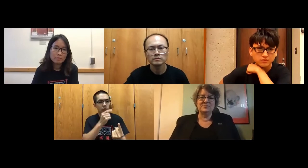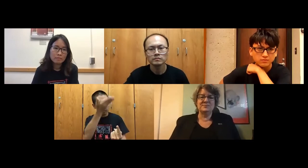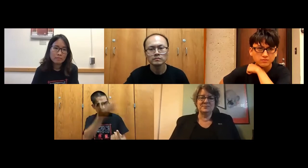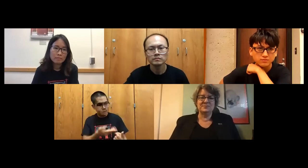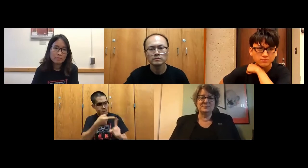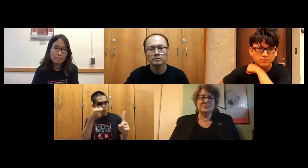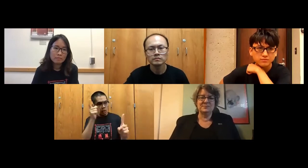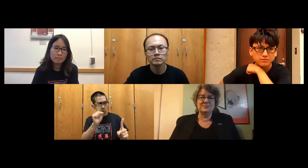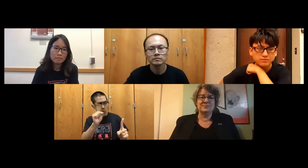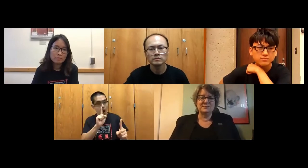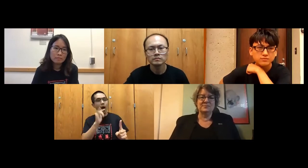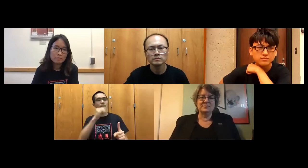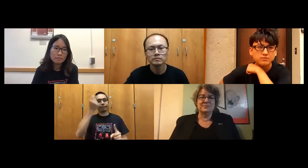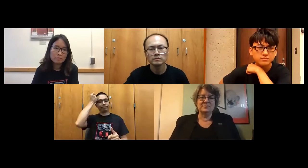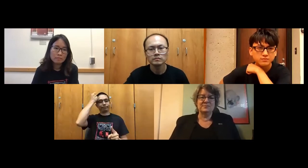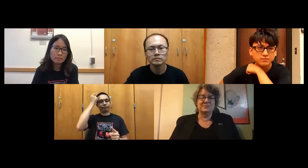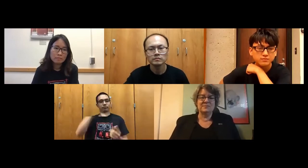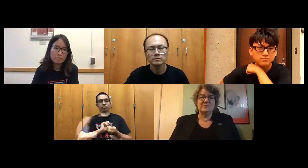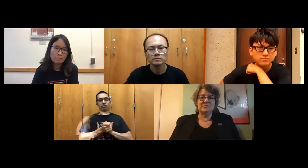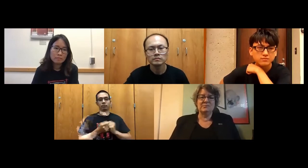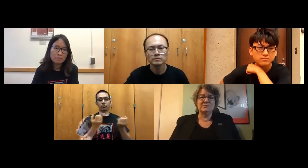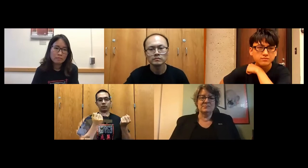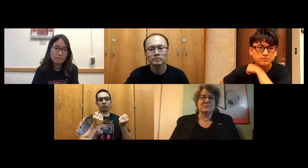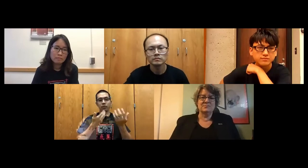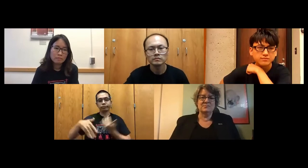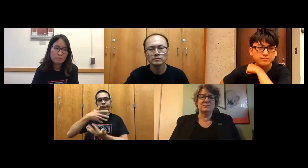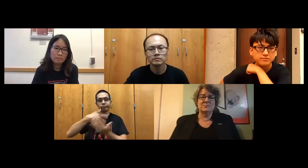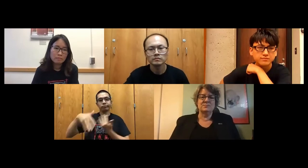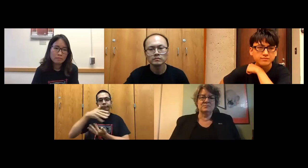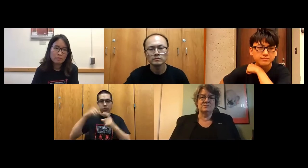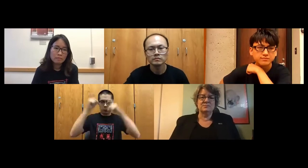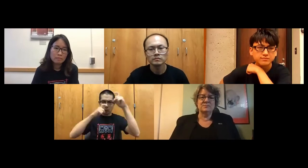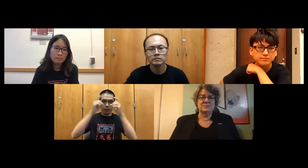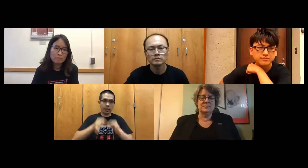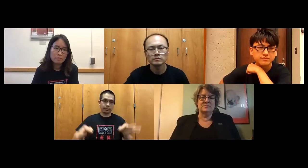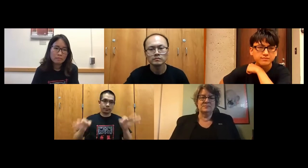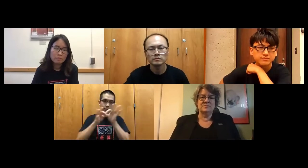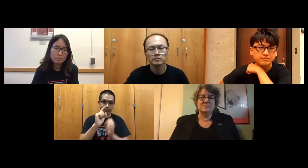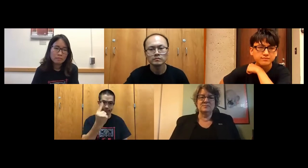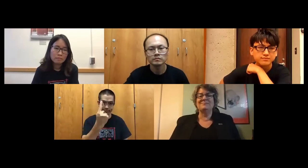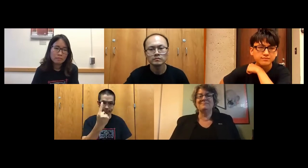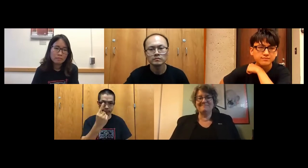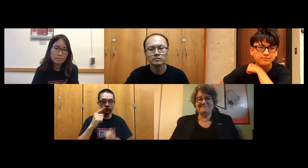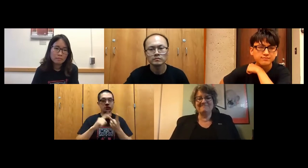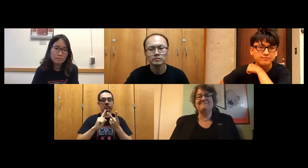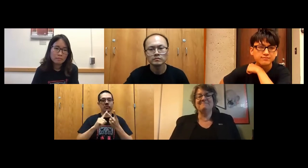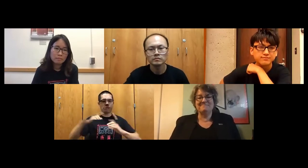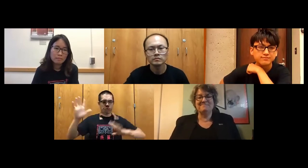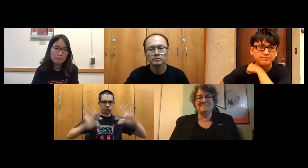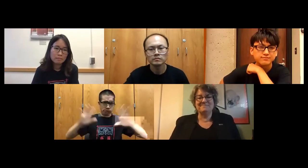when I met a deaf person, and where are you from, I could ask them. I could be able to change to be able to communicate with them.